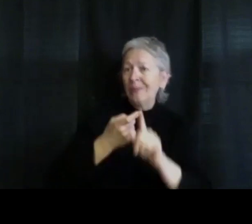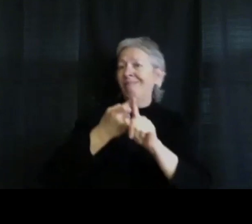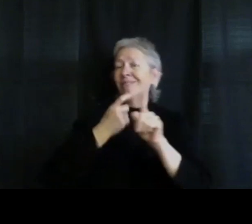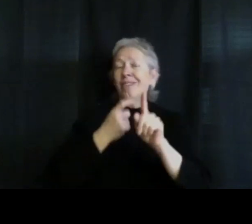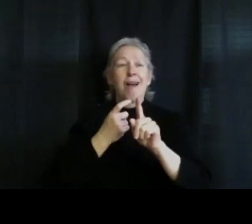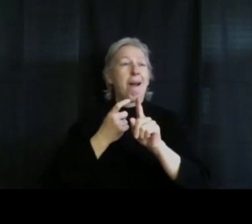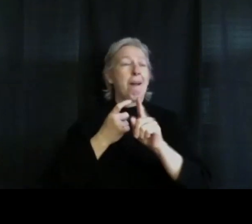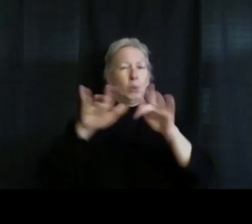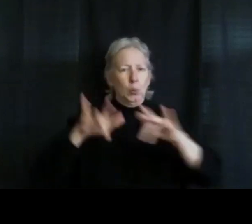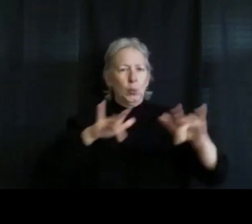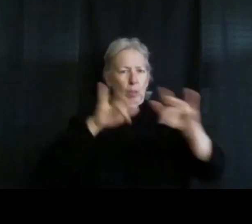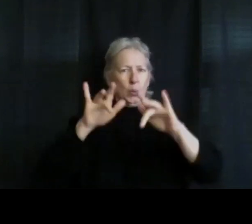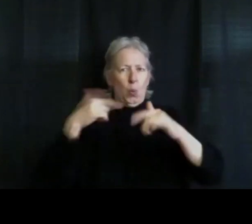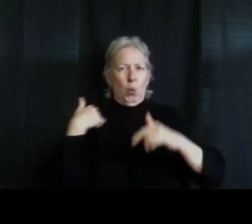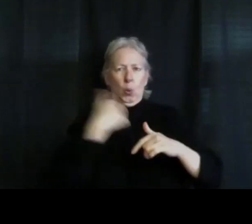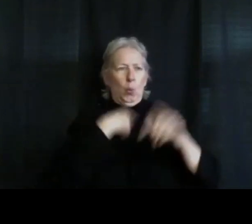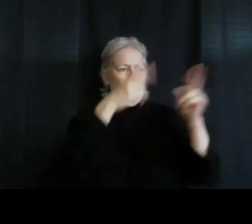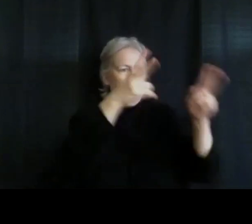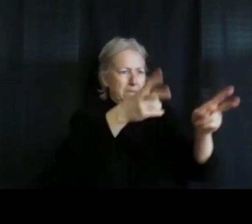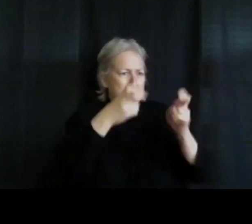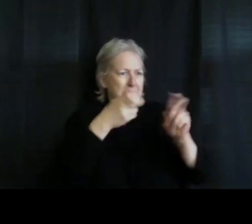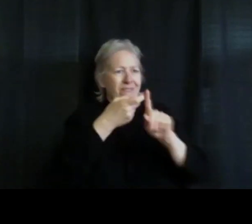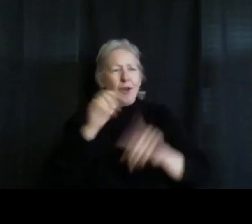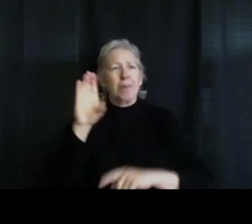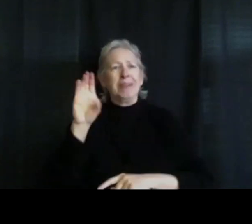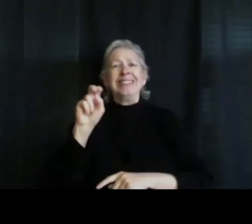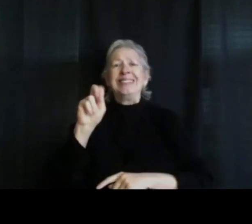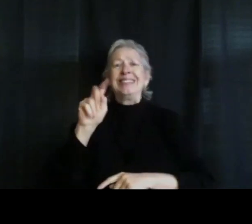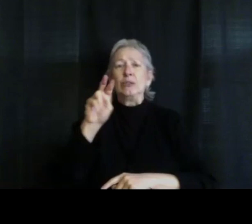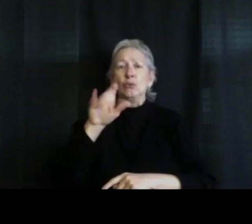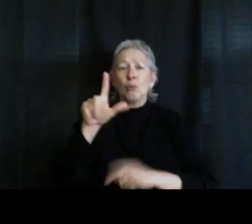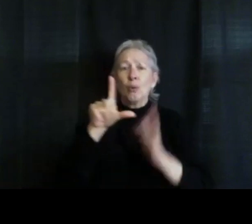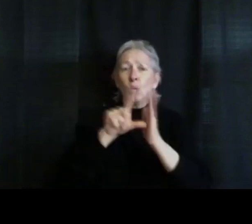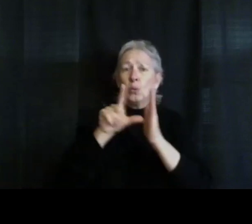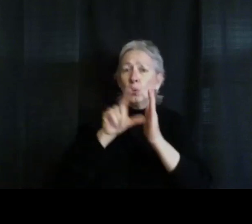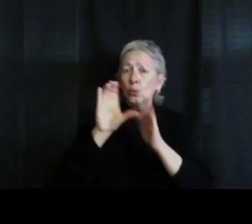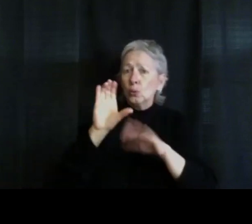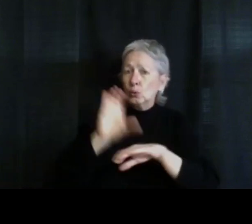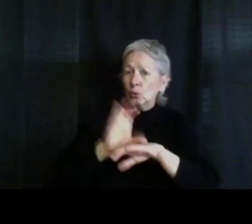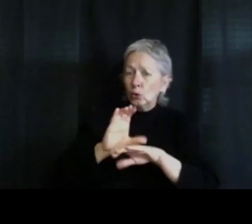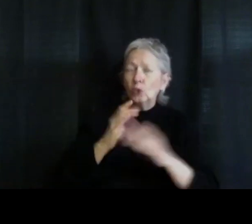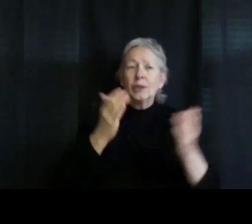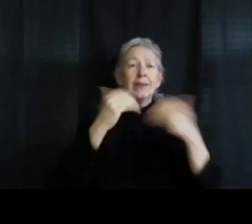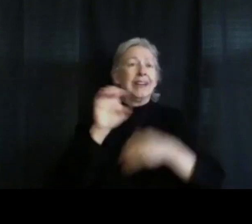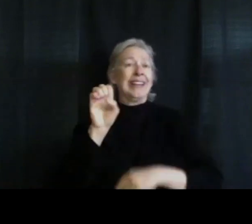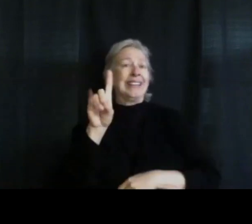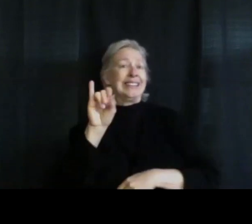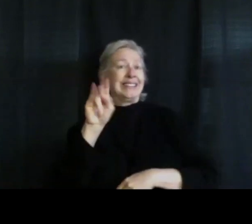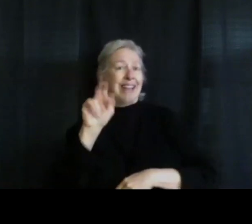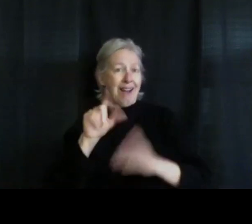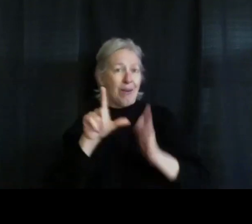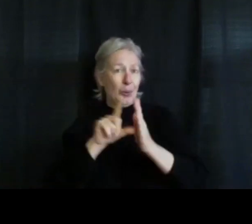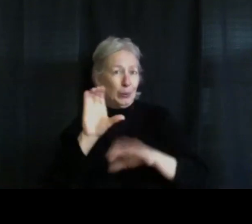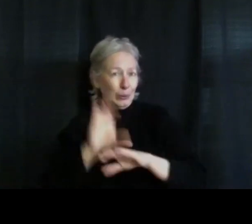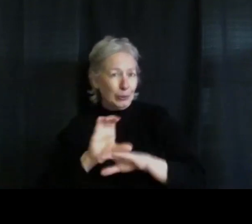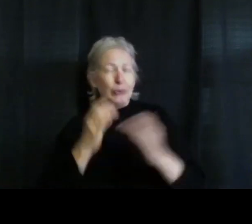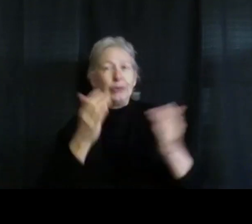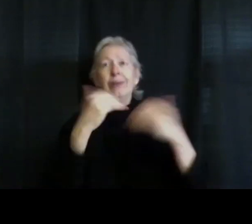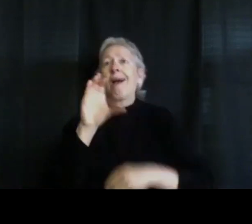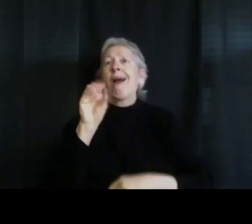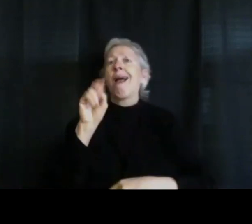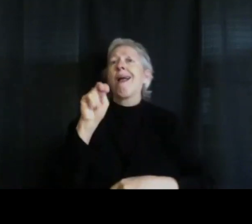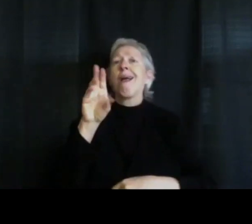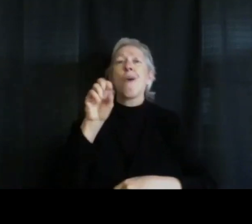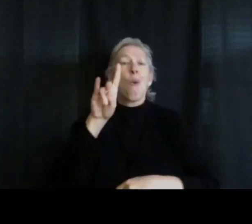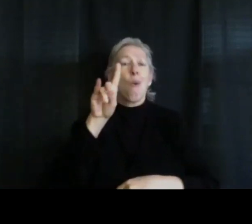of worship services at Central and Edina Community Lutheran, as well as Concordia College, what